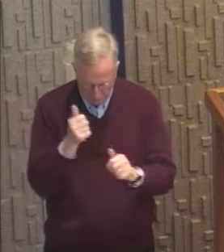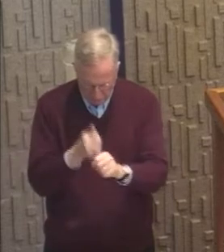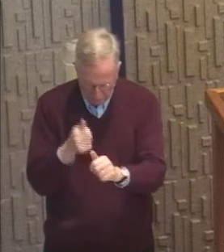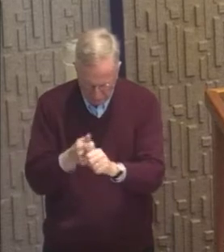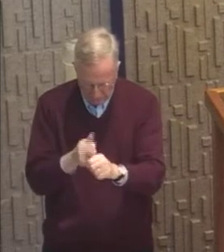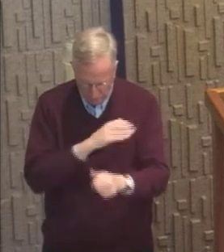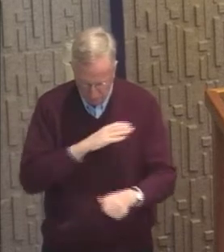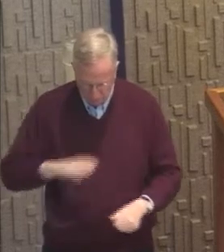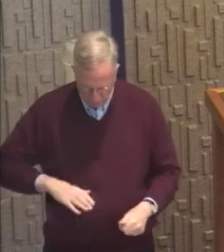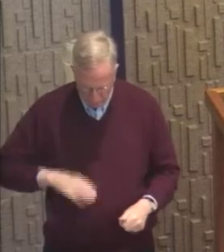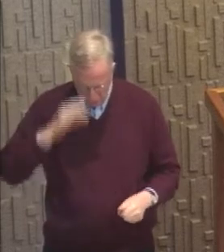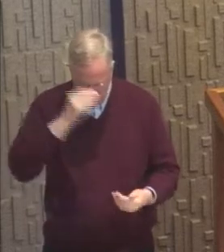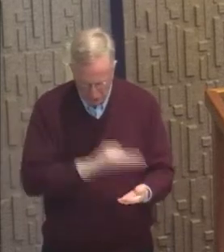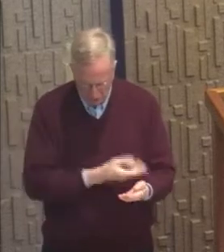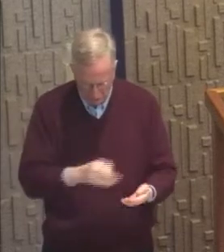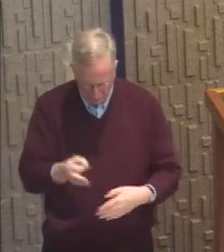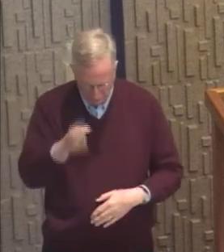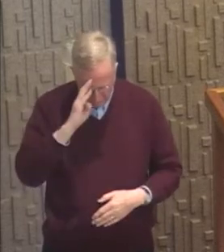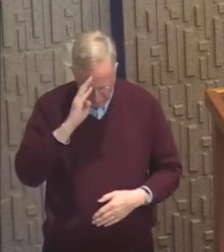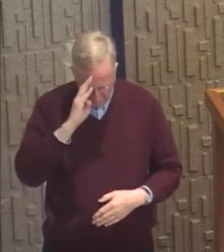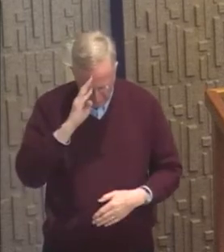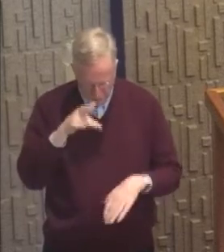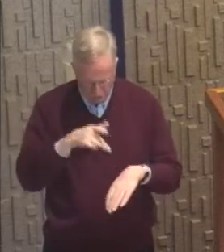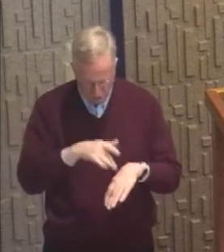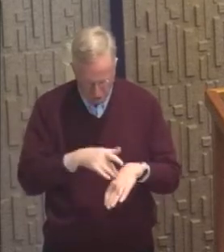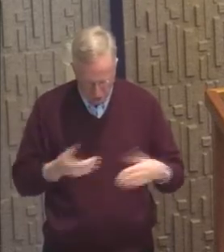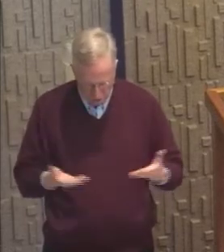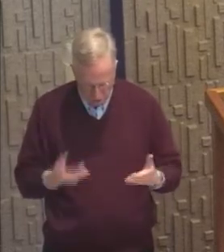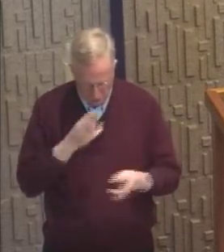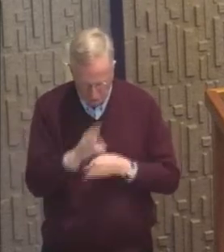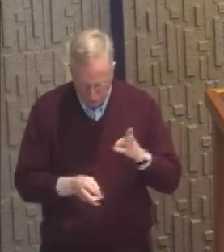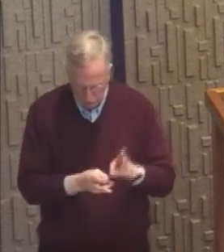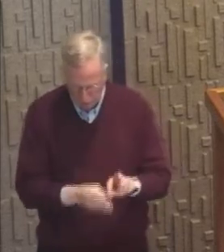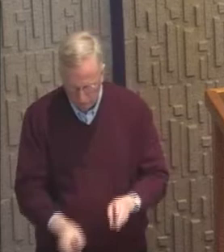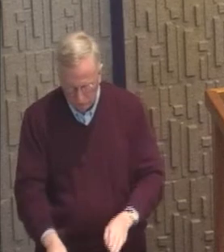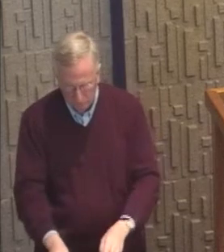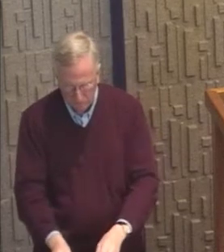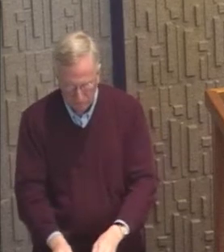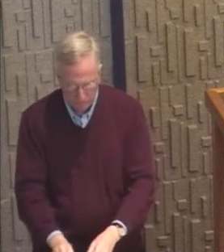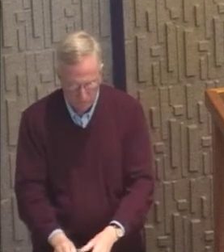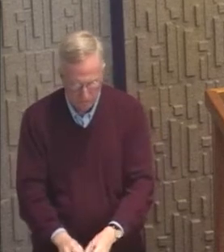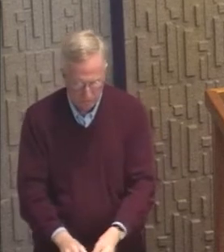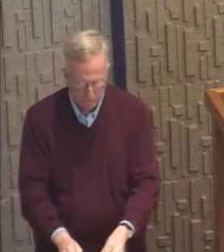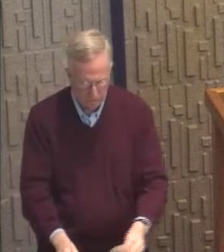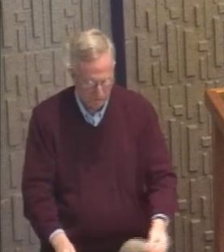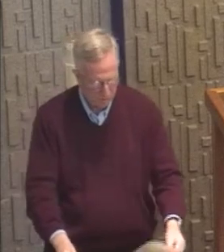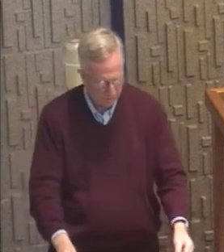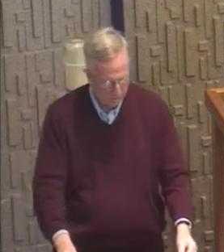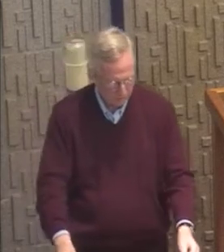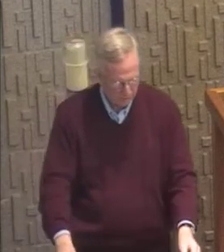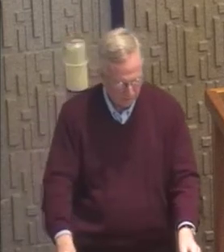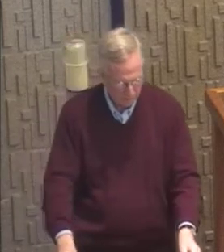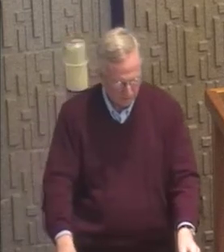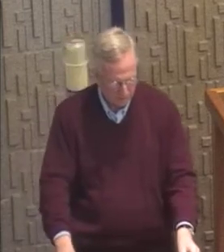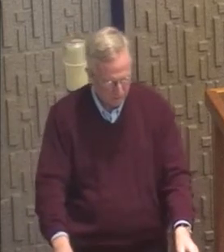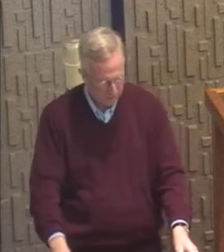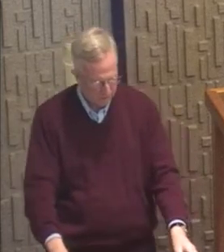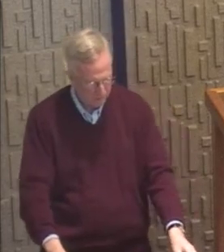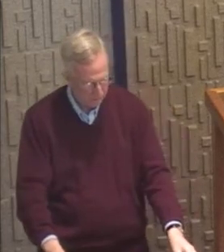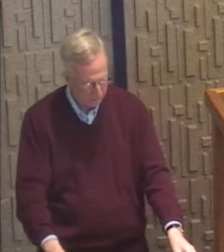that you are the Christ, the Son of God, the one who is coming into the world. He became